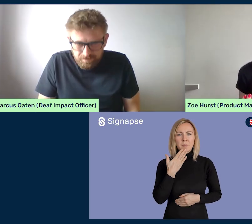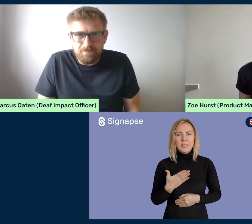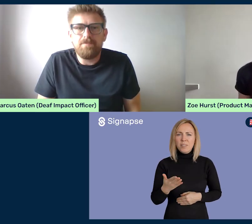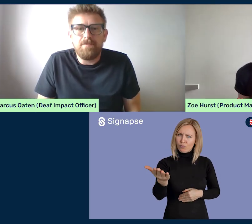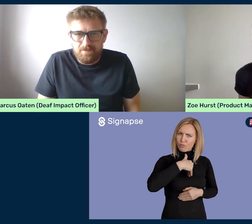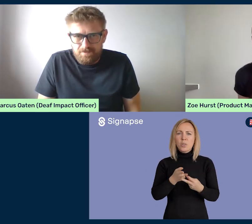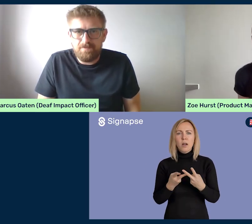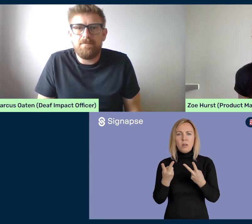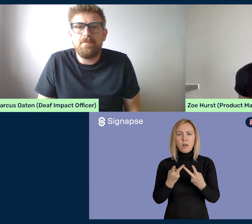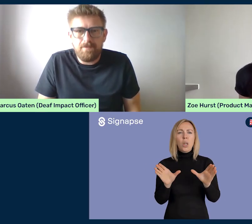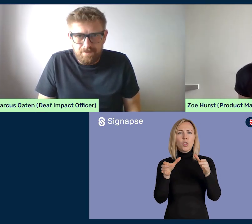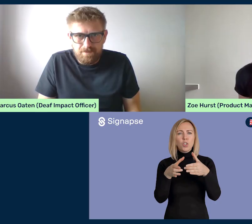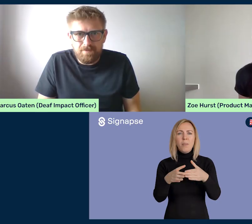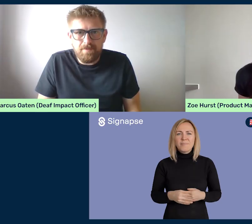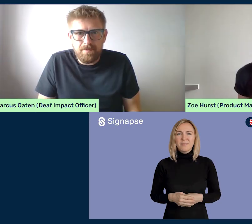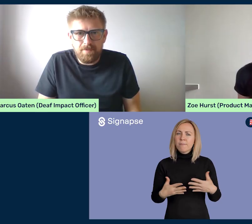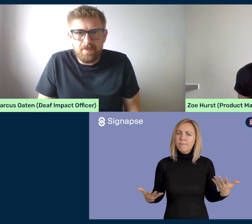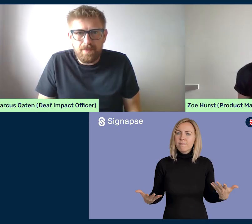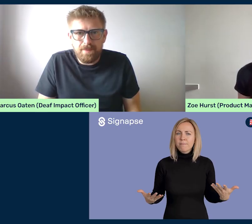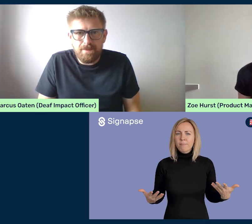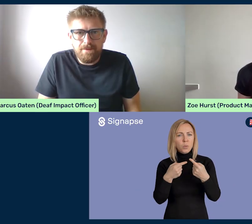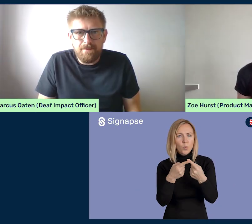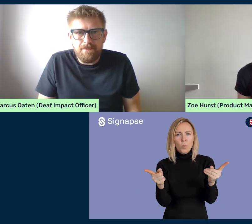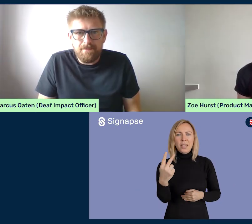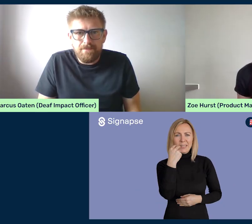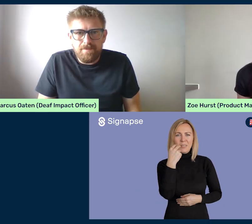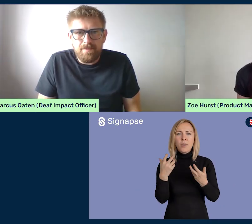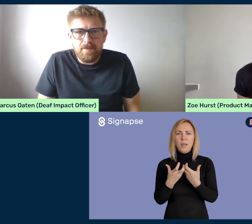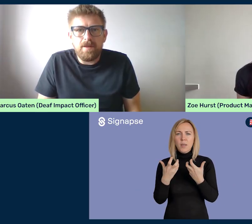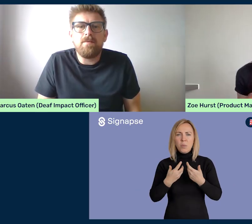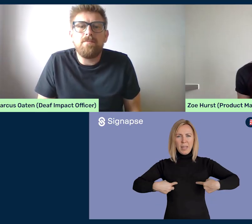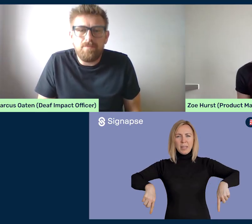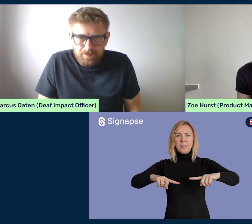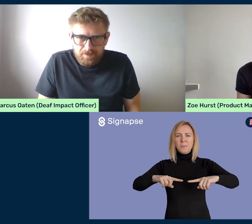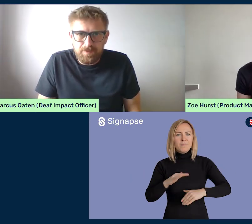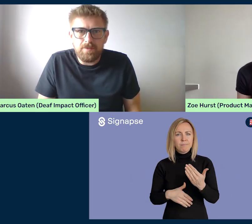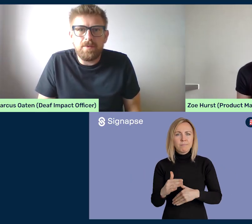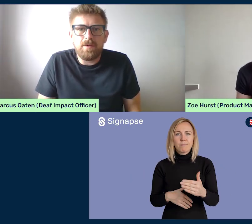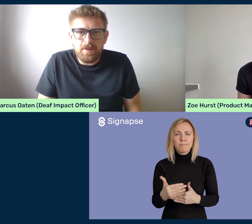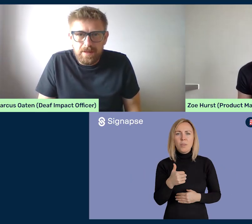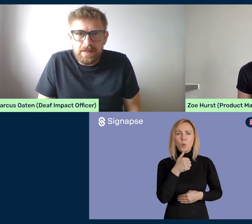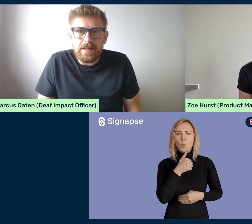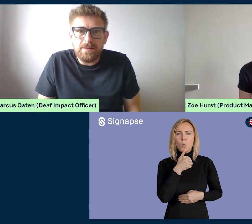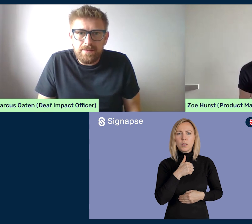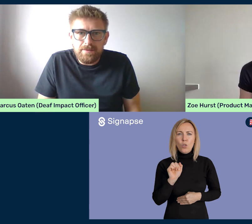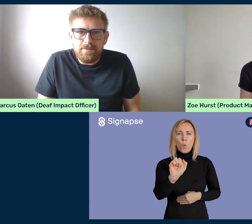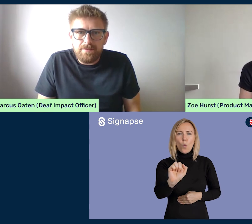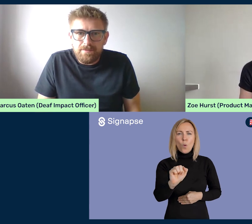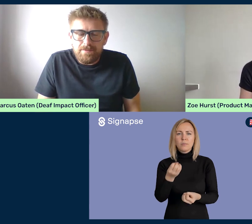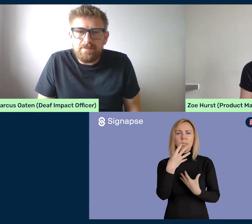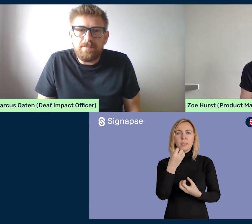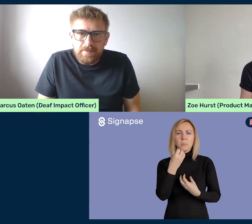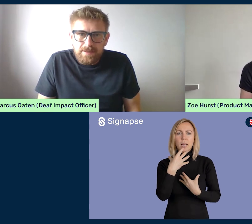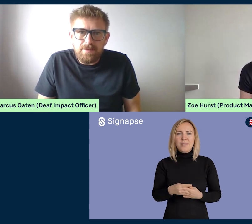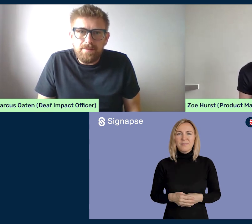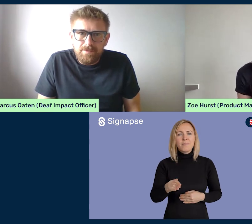see how we've actioned the feedback that you've given us. And I thought it was really lovely when we did. So I hope we mentioned earlier when we did our feedback